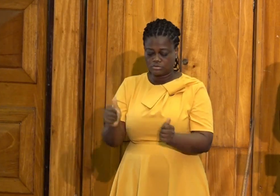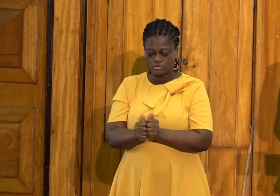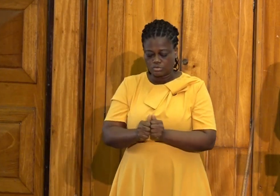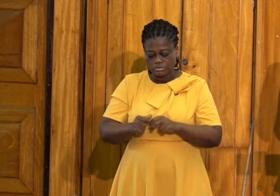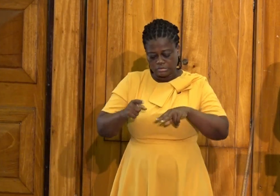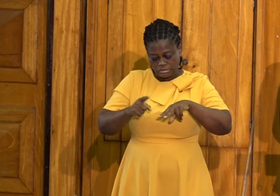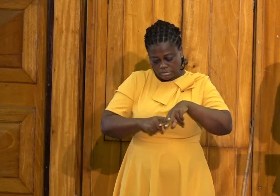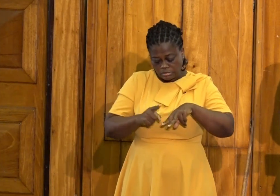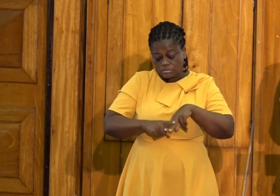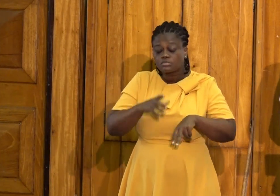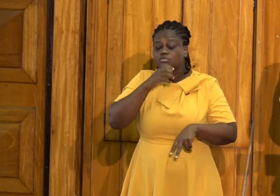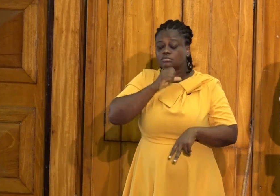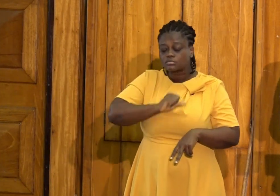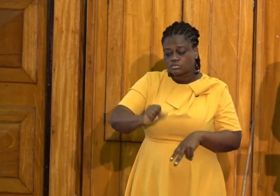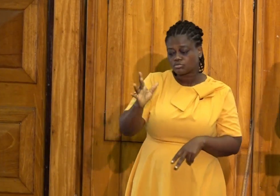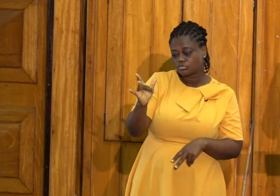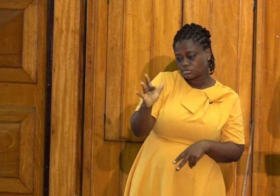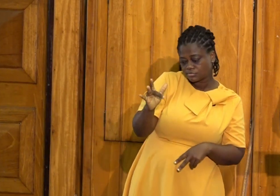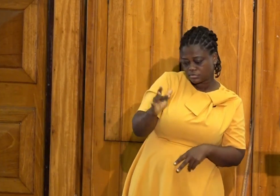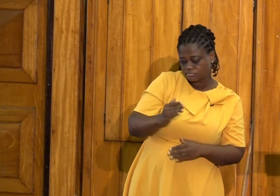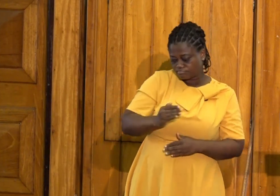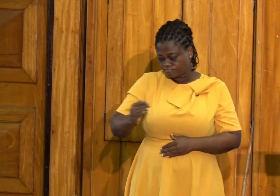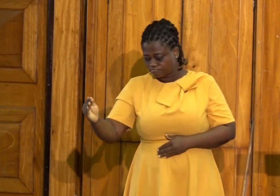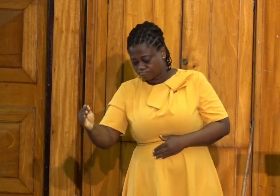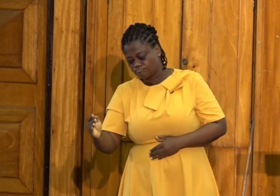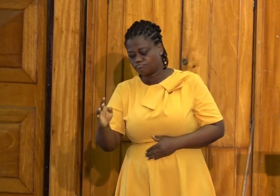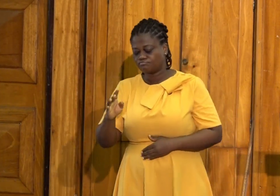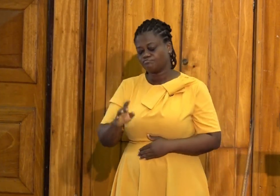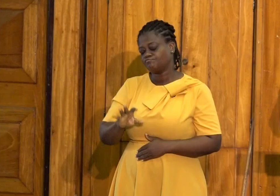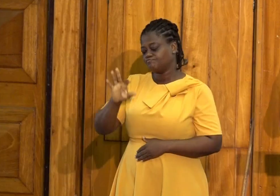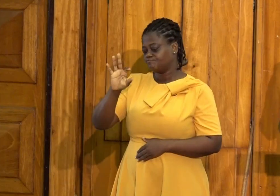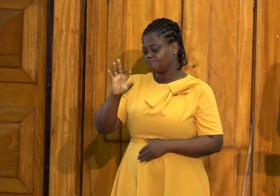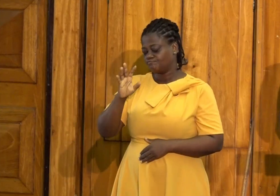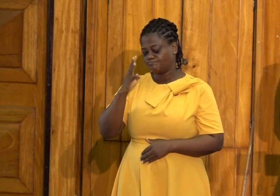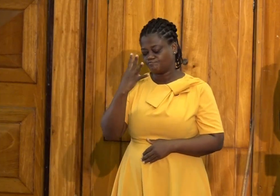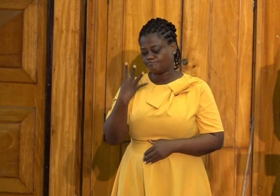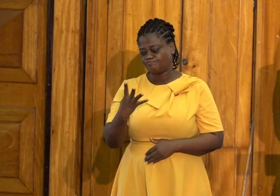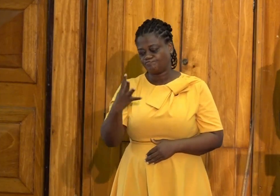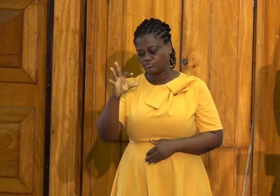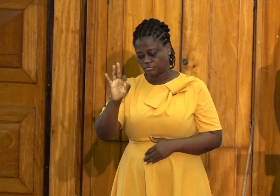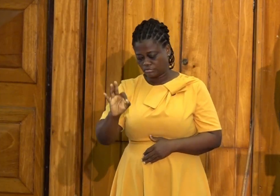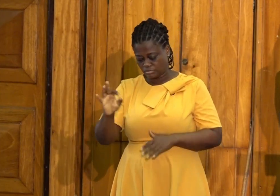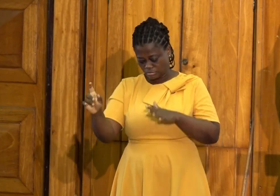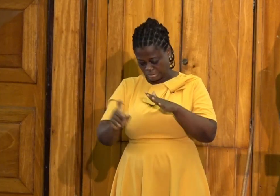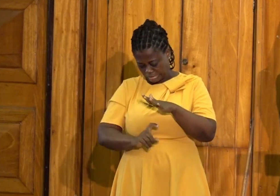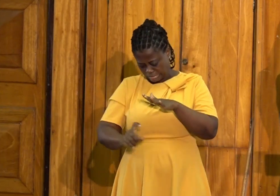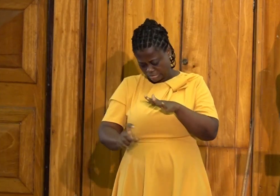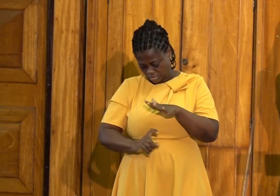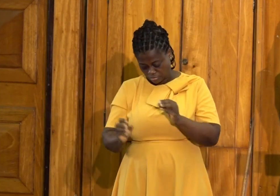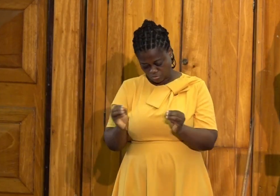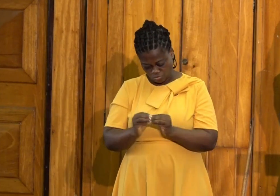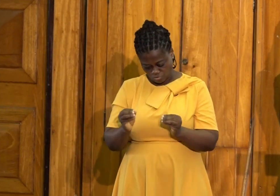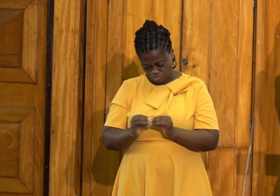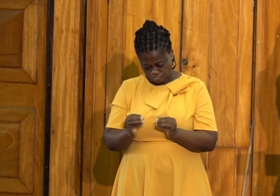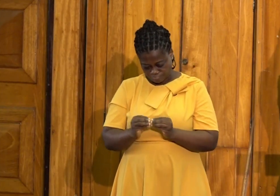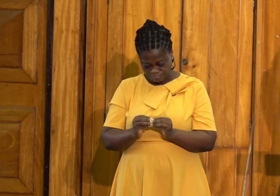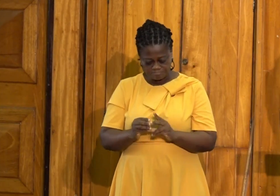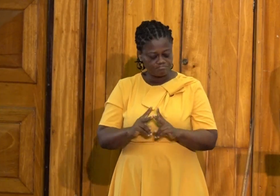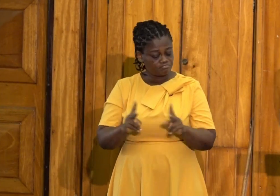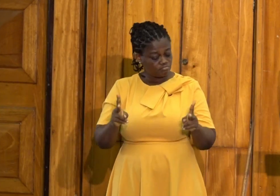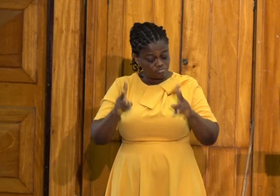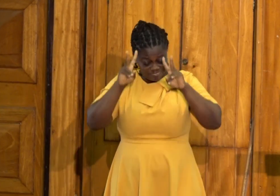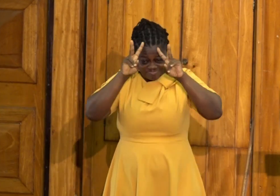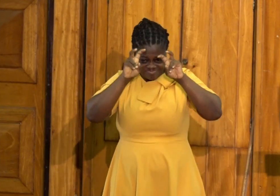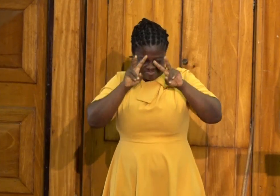between 25 and 49 were screened. The main screening method is visual inspection